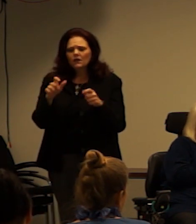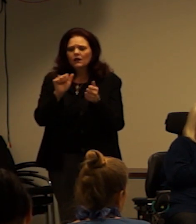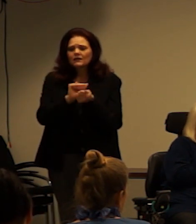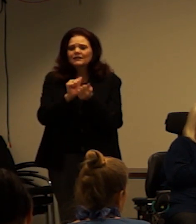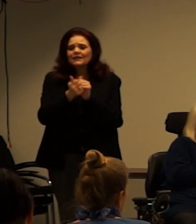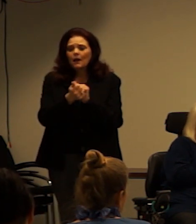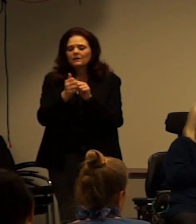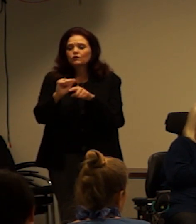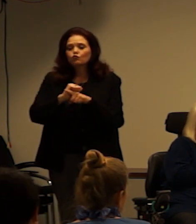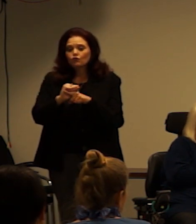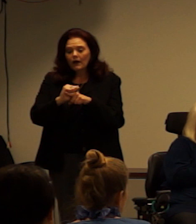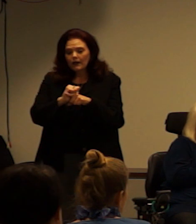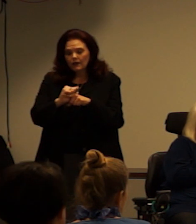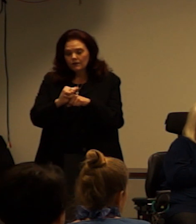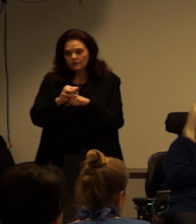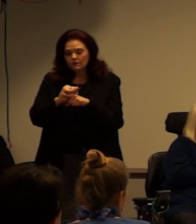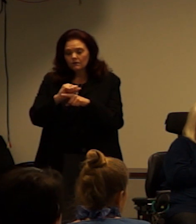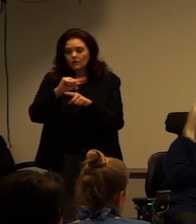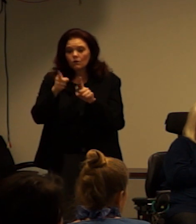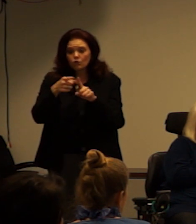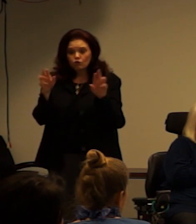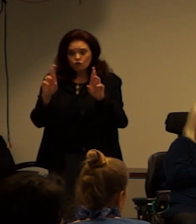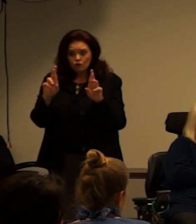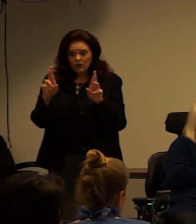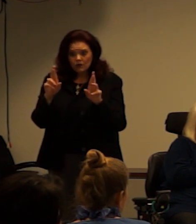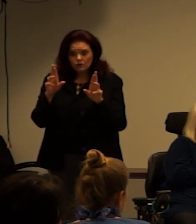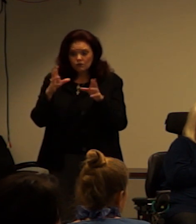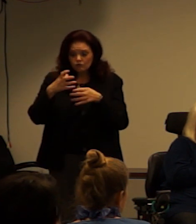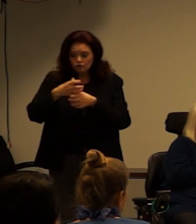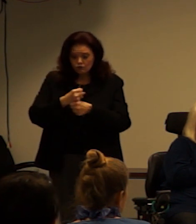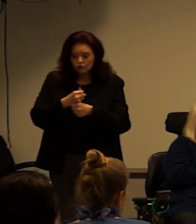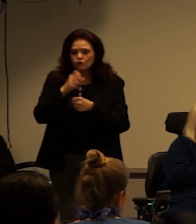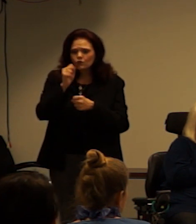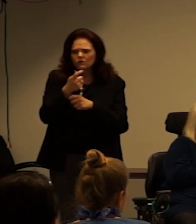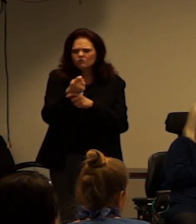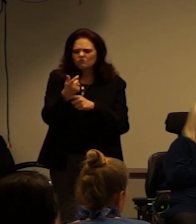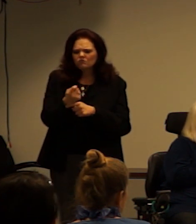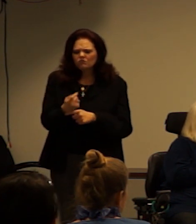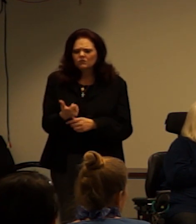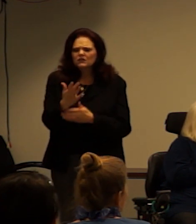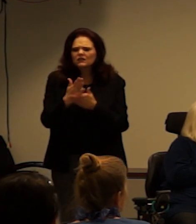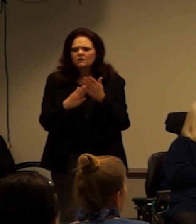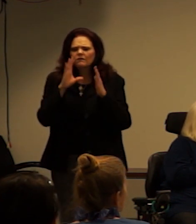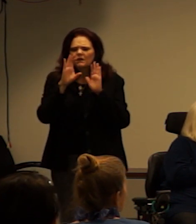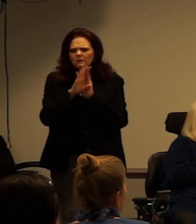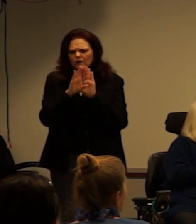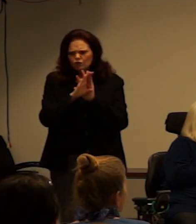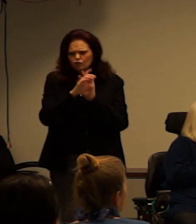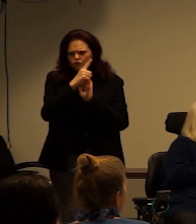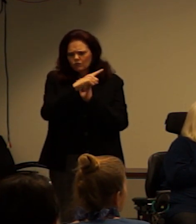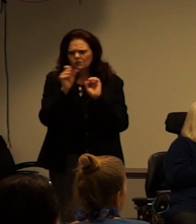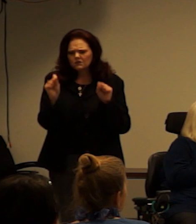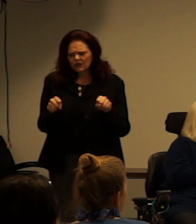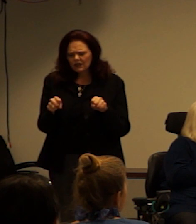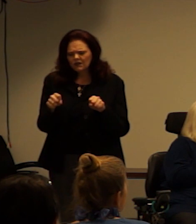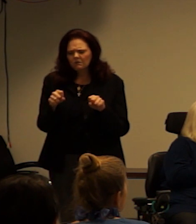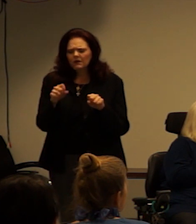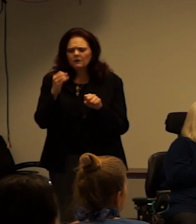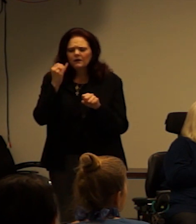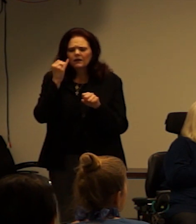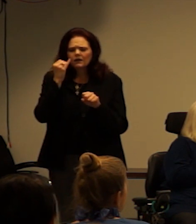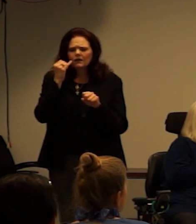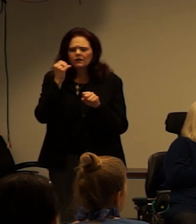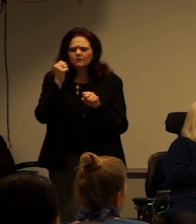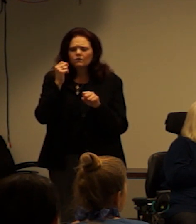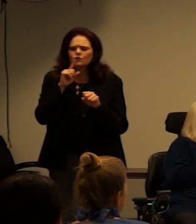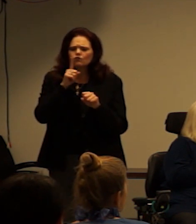Adapting the training. When you get ready to shorten it, you can take out some of the pictures in here, okay? But if you're going to, and